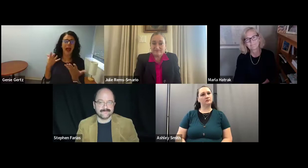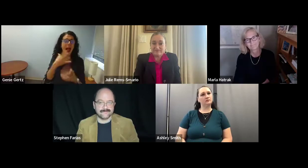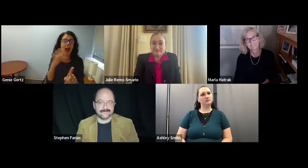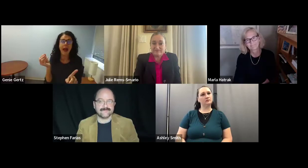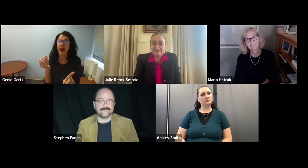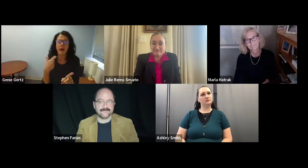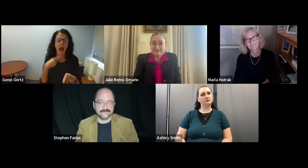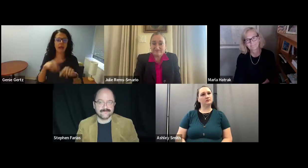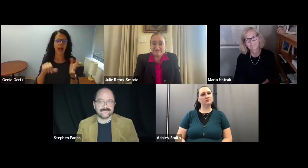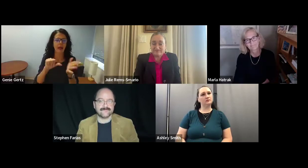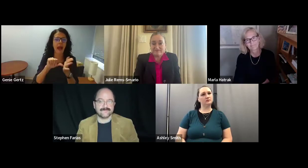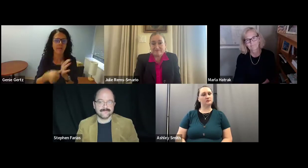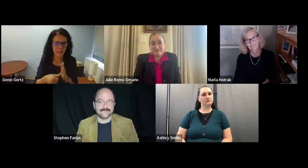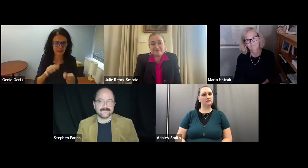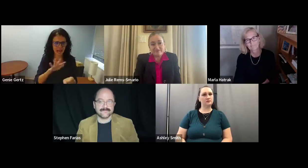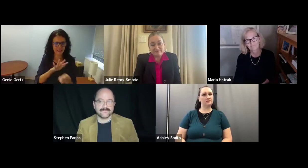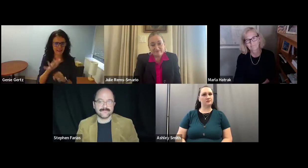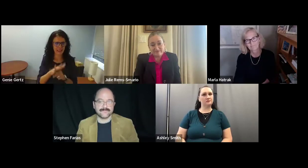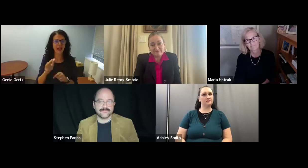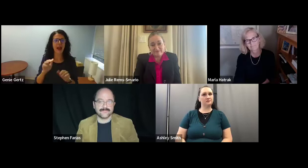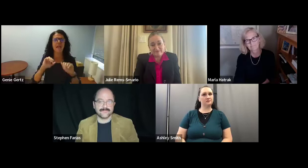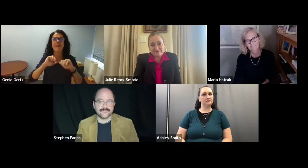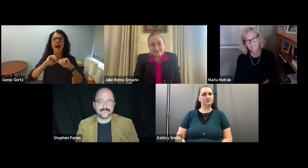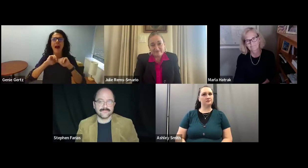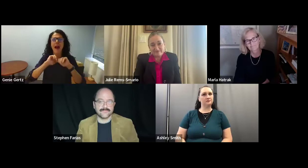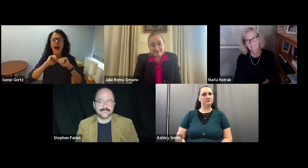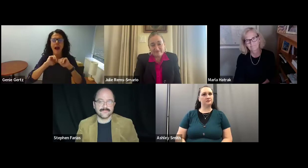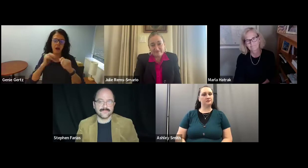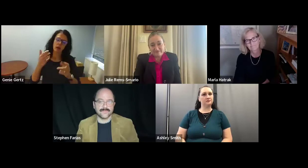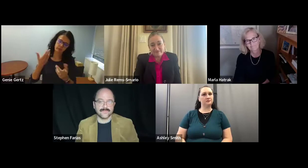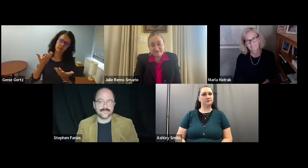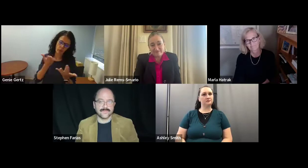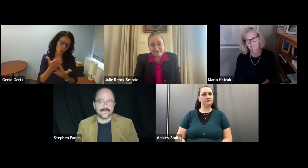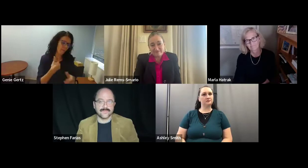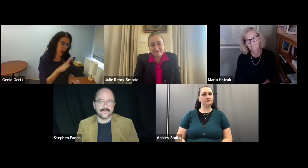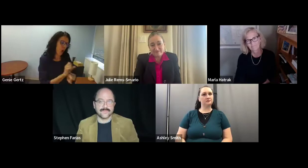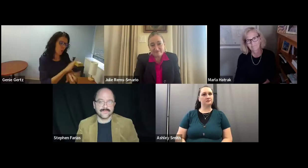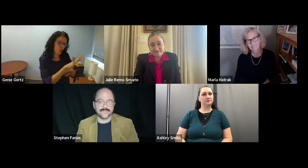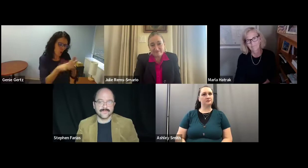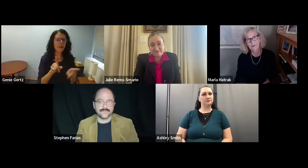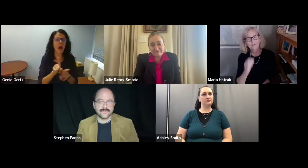deaf experts are saying and what's actually happening with the children.